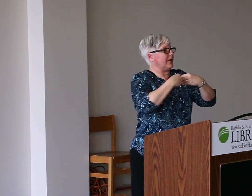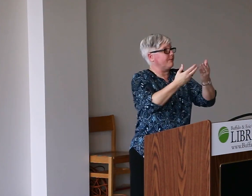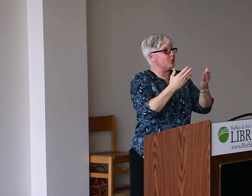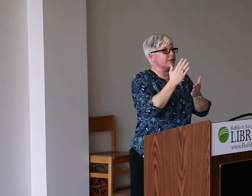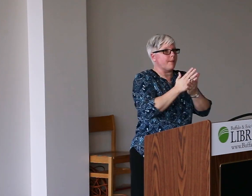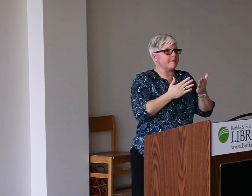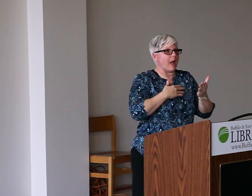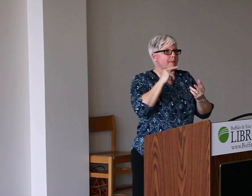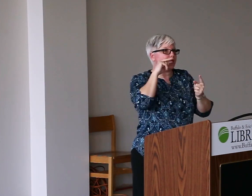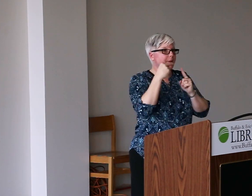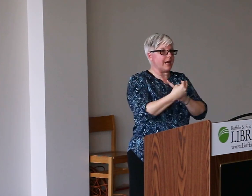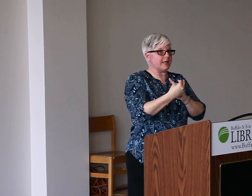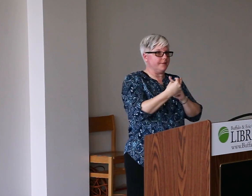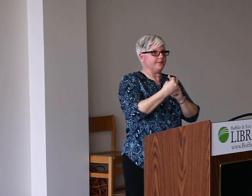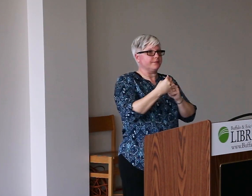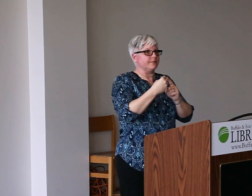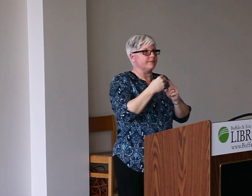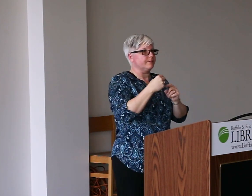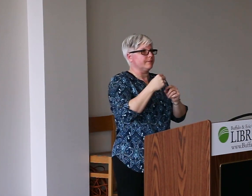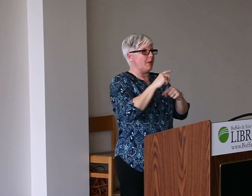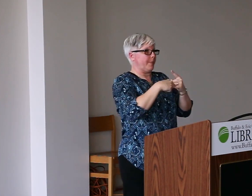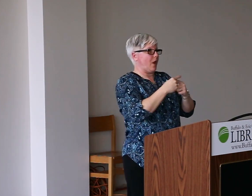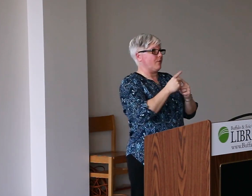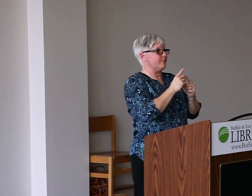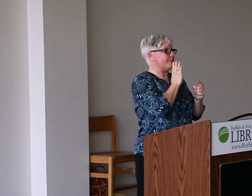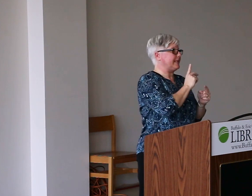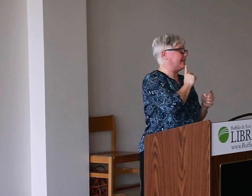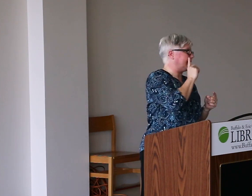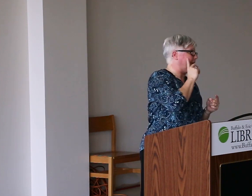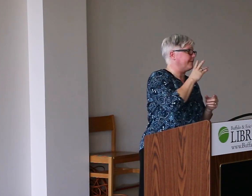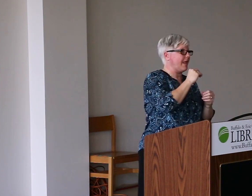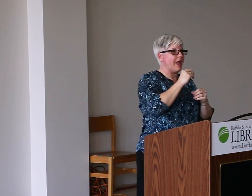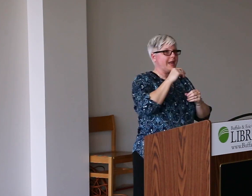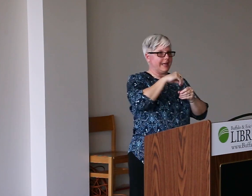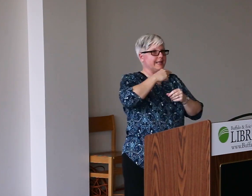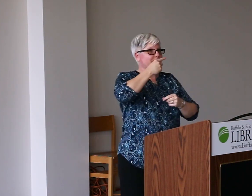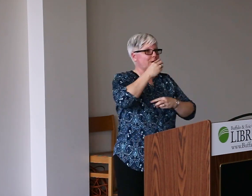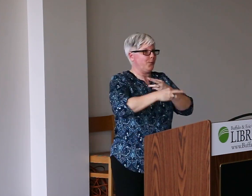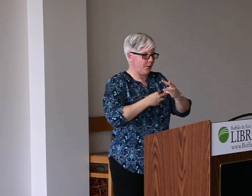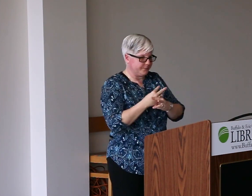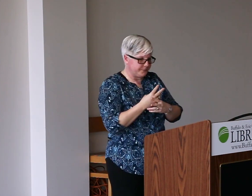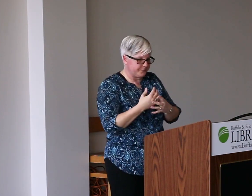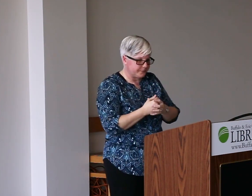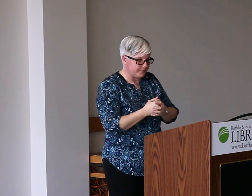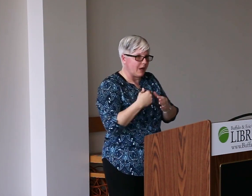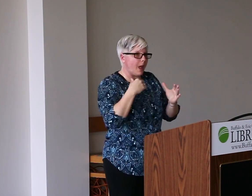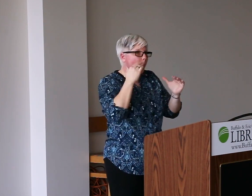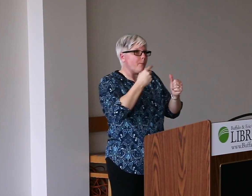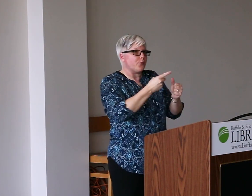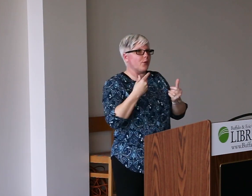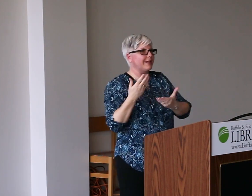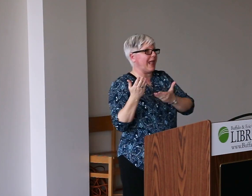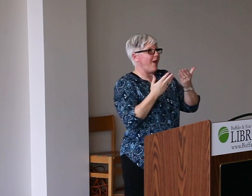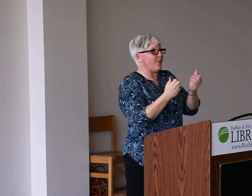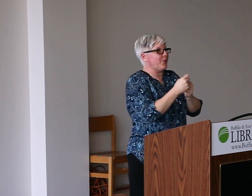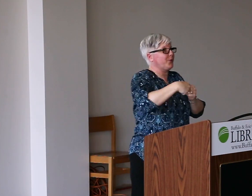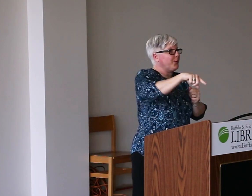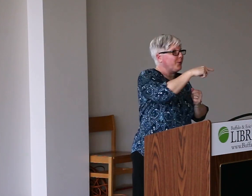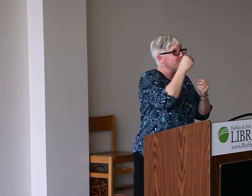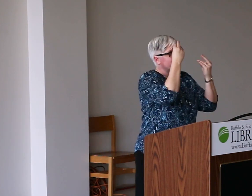What I'm hoping is to give you some of my perspective about being deaf in a hearing world, and I'm hoping you will